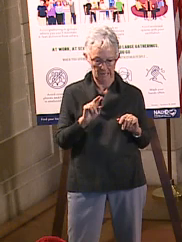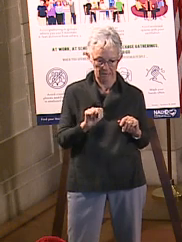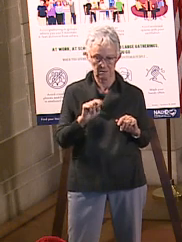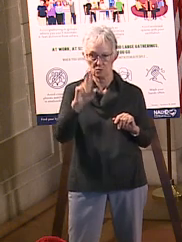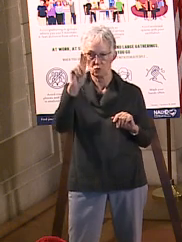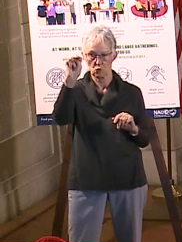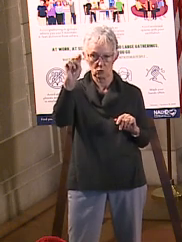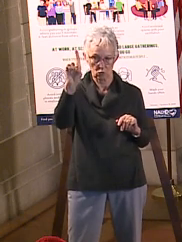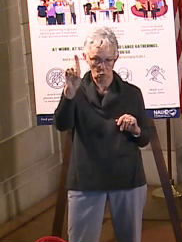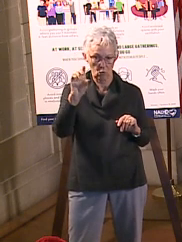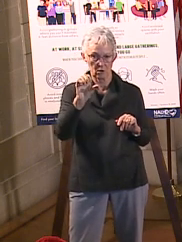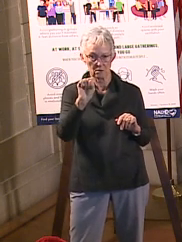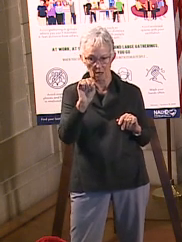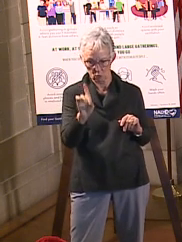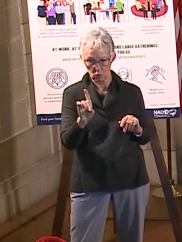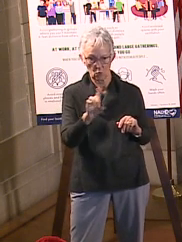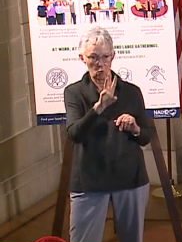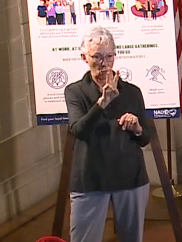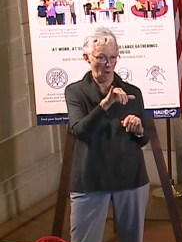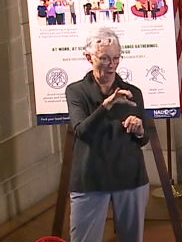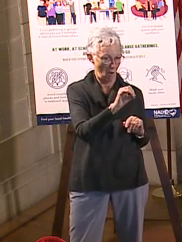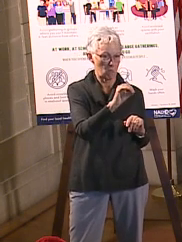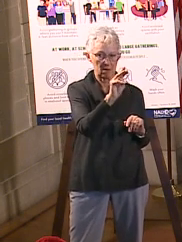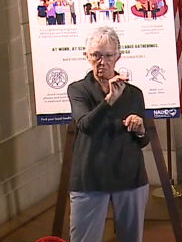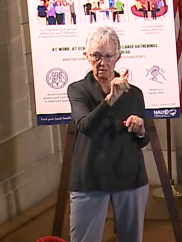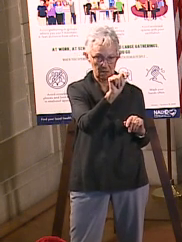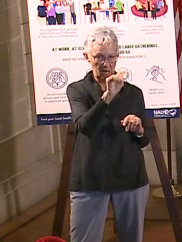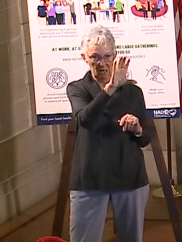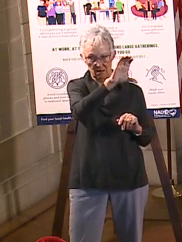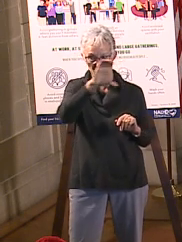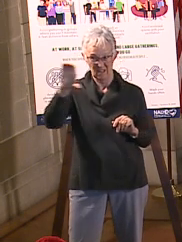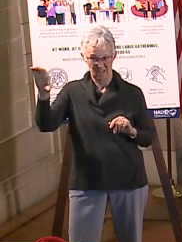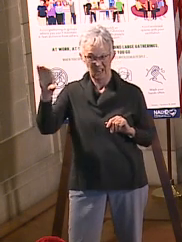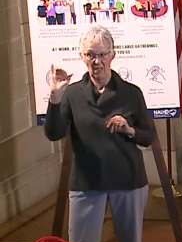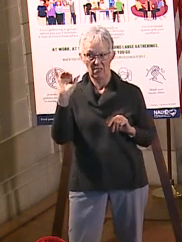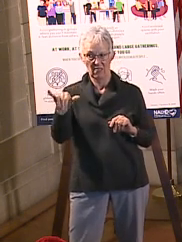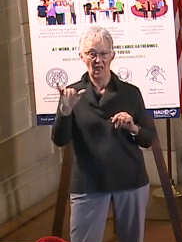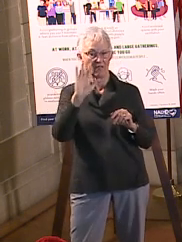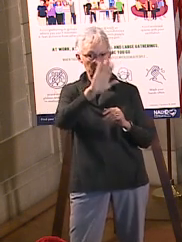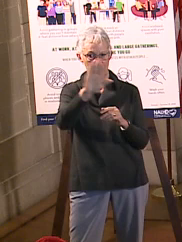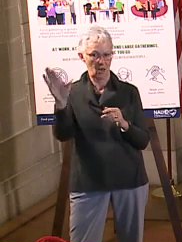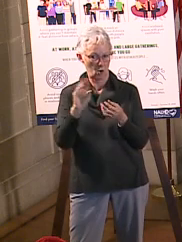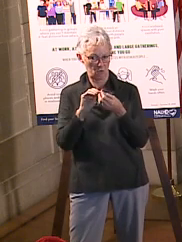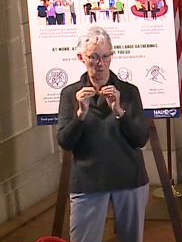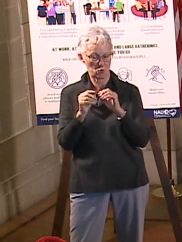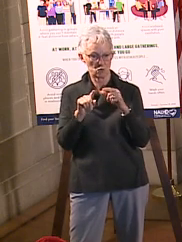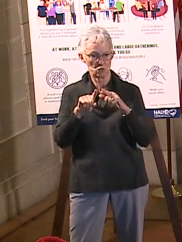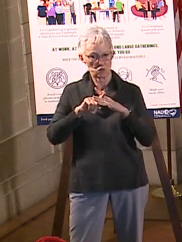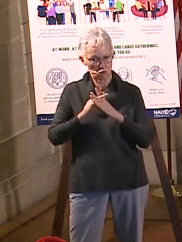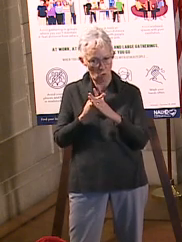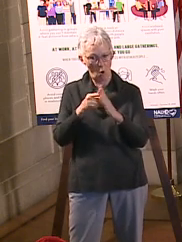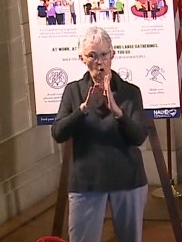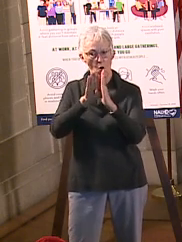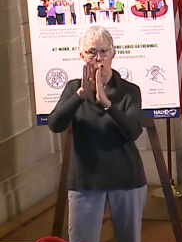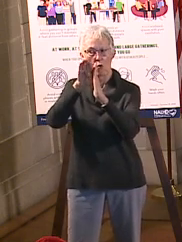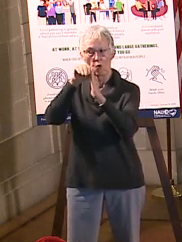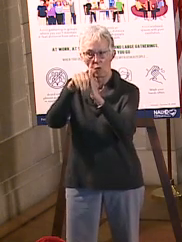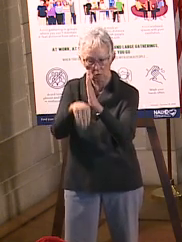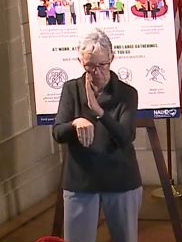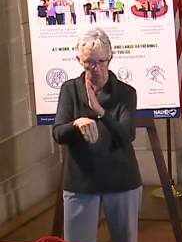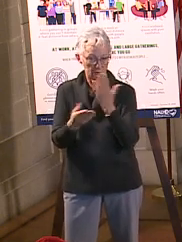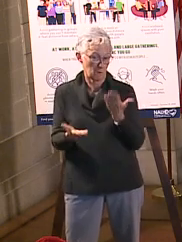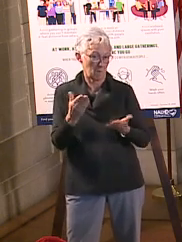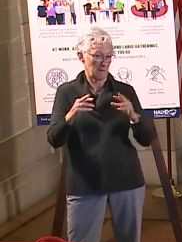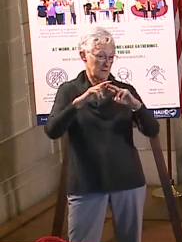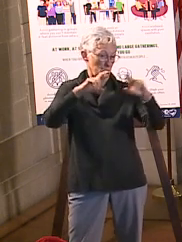Dakota, Wyoming, Montana. I think you're seeing all their kind of peaks are starting to come back down as well. So there might be a more regional trend with regard